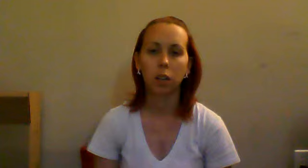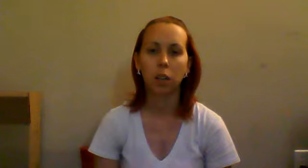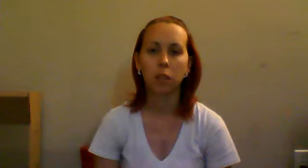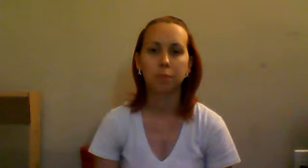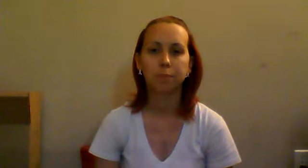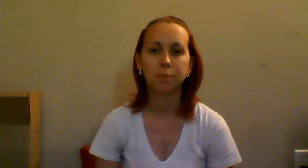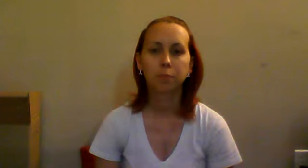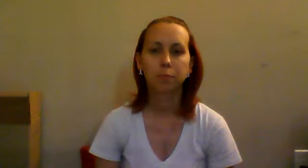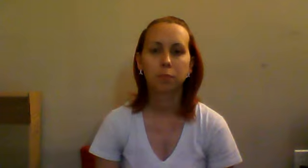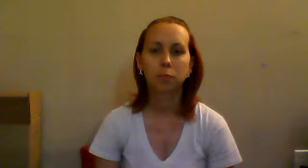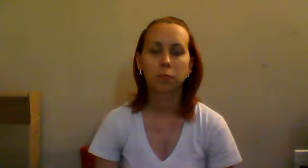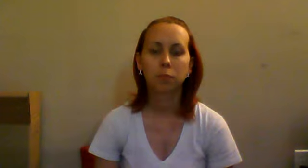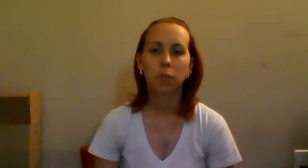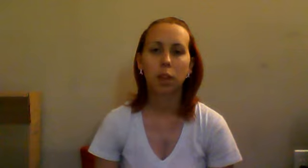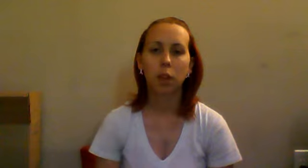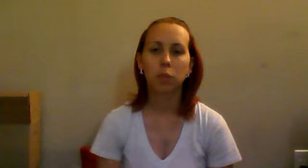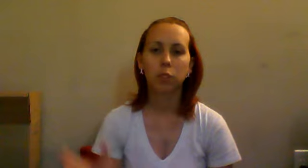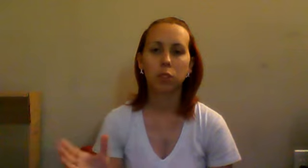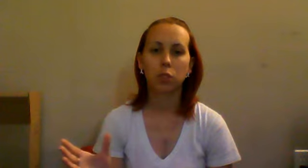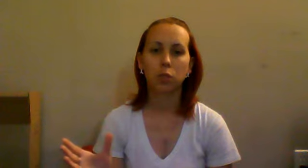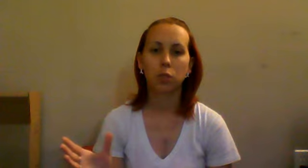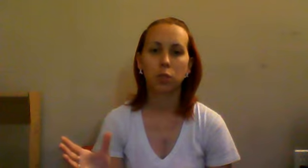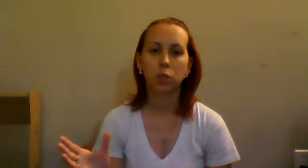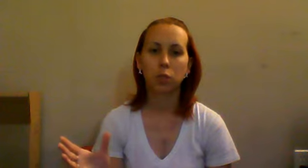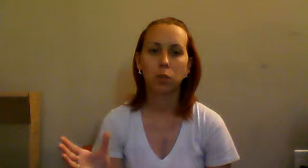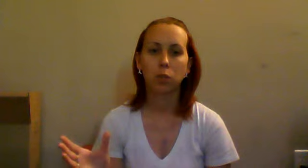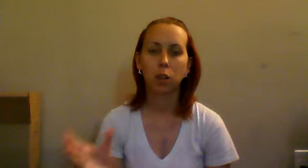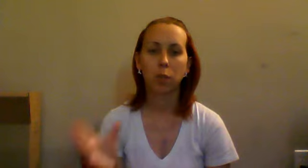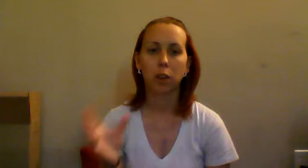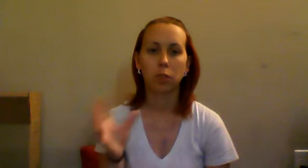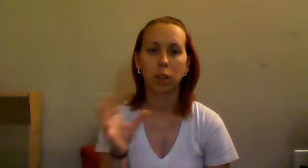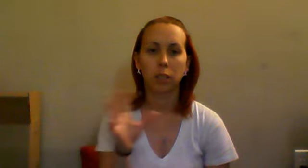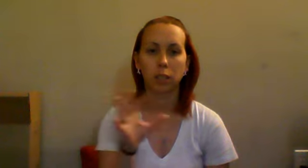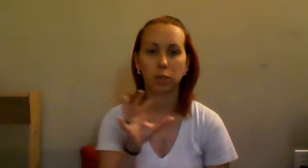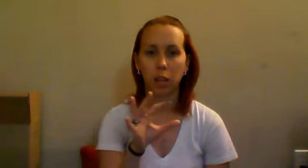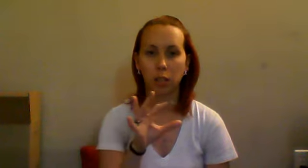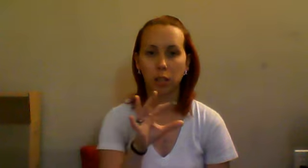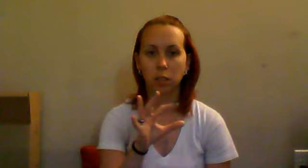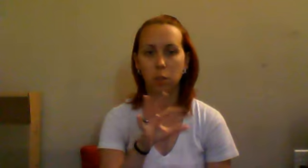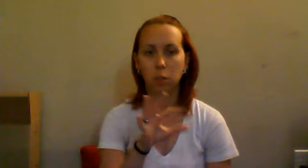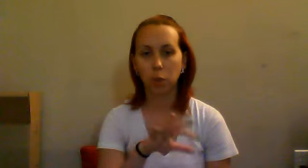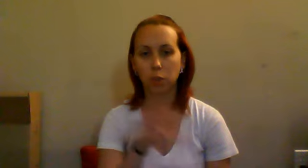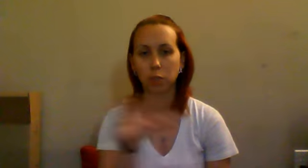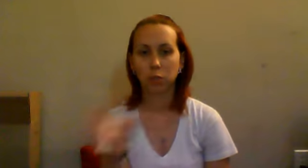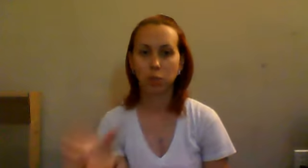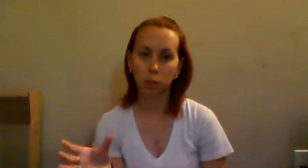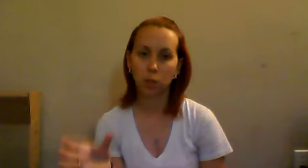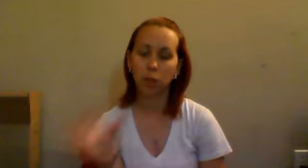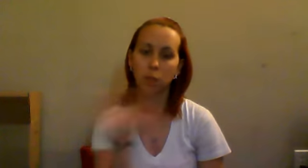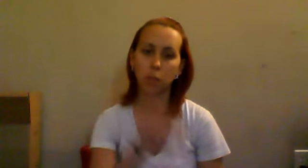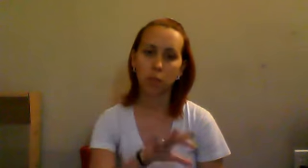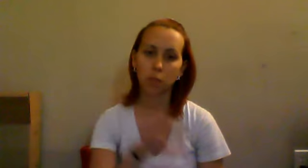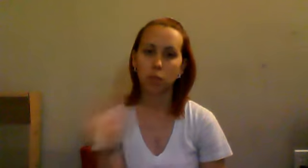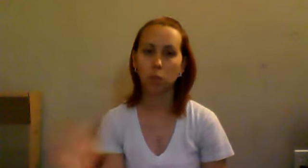I want to talk about identifying boy versus girl and man versus